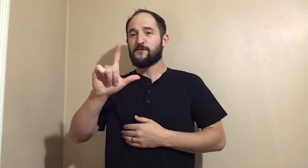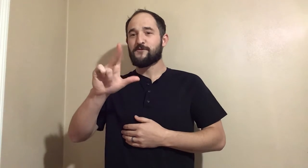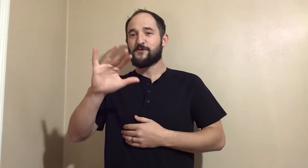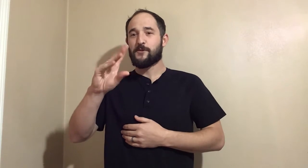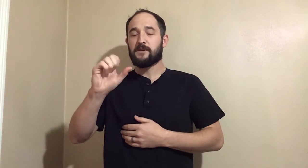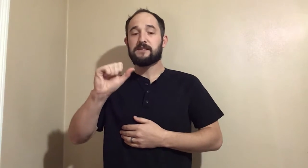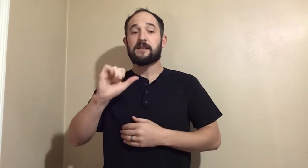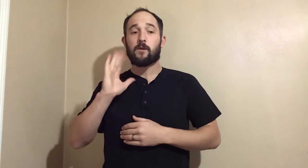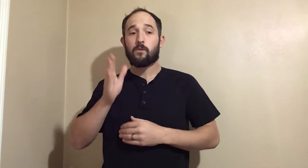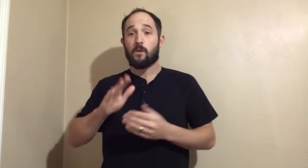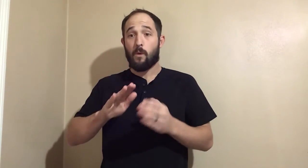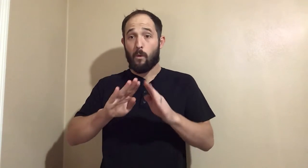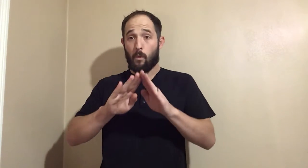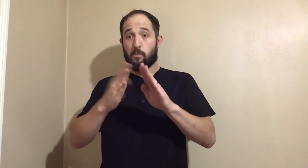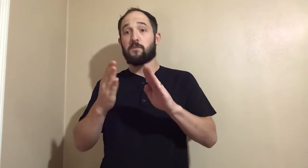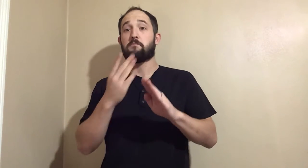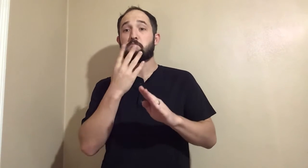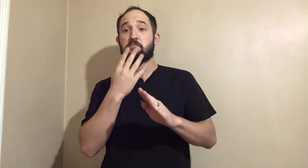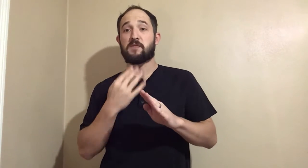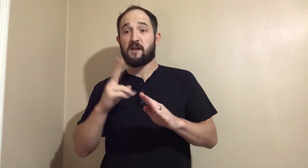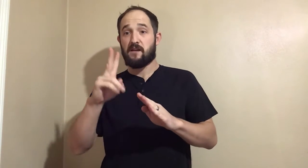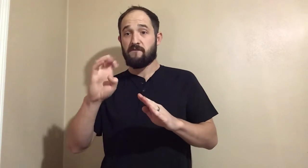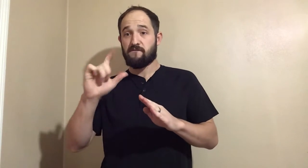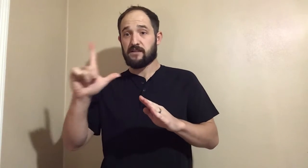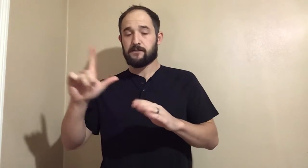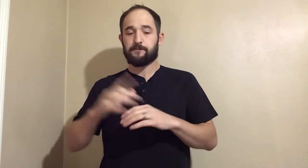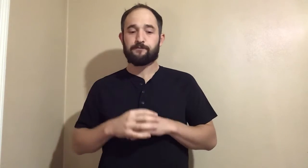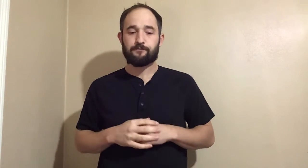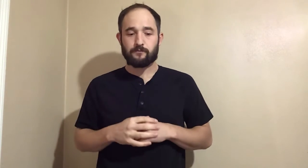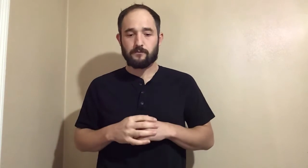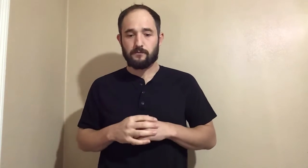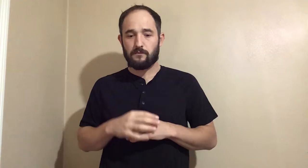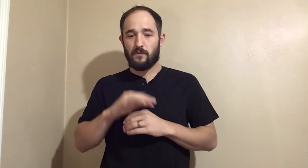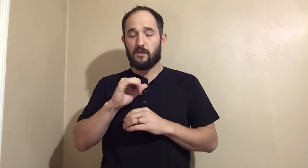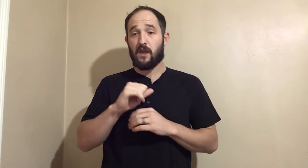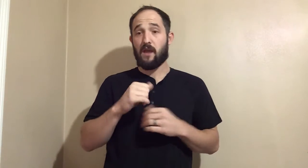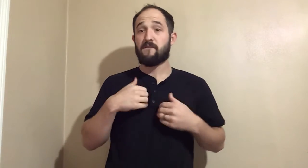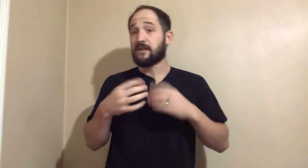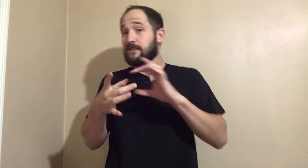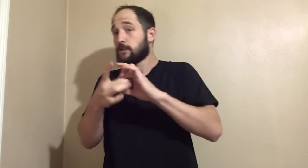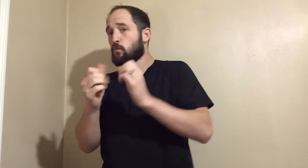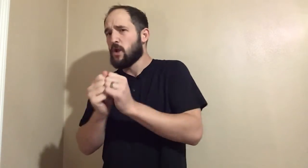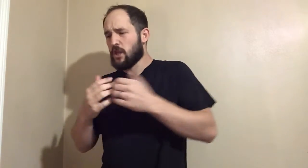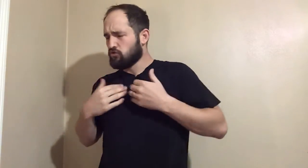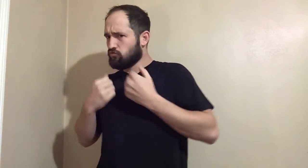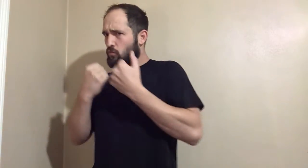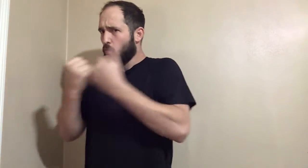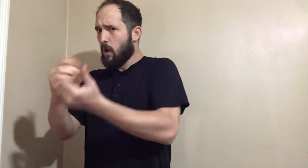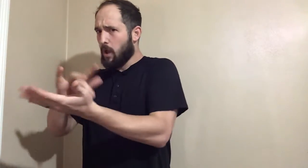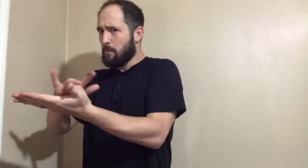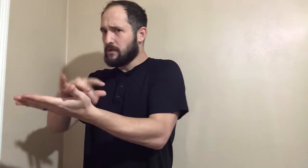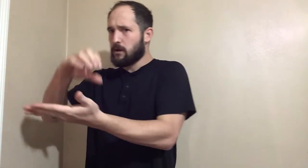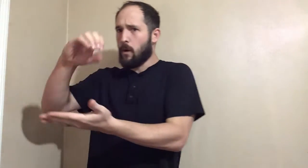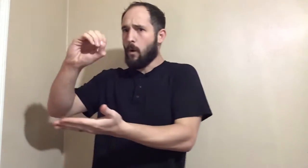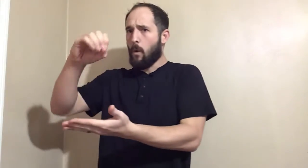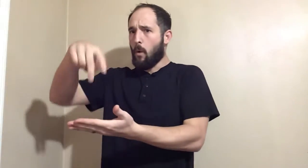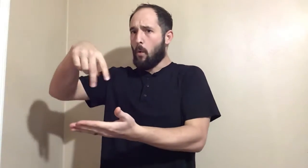with a strong opioid because the pain is severe. The